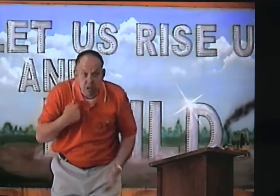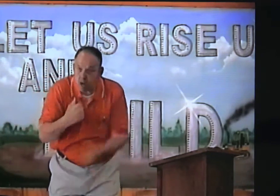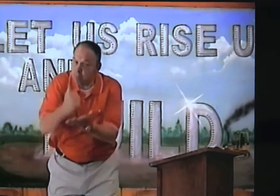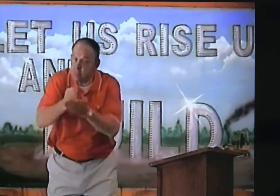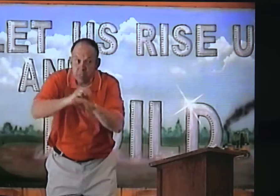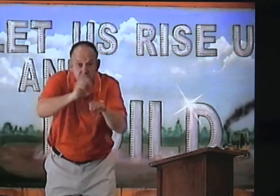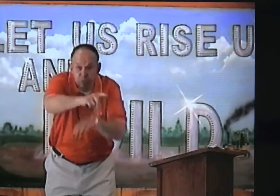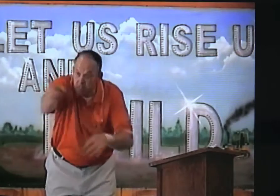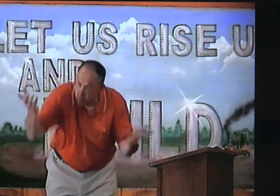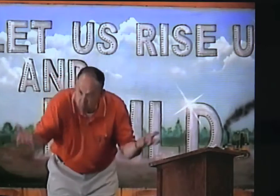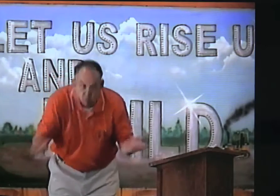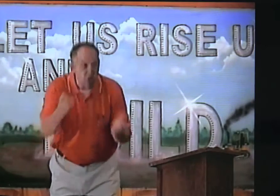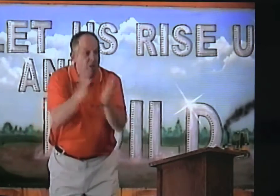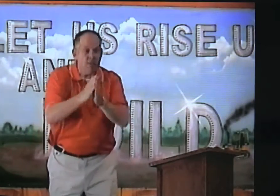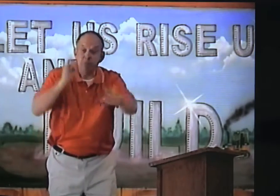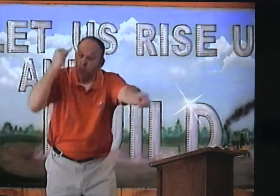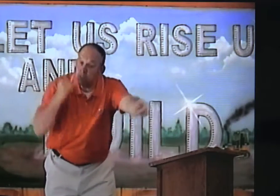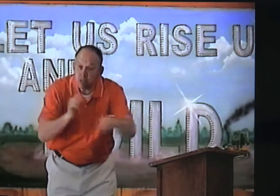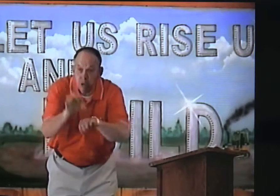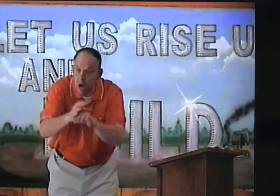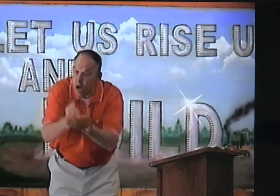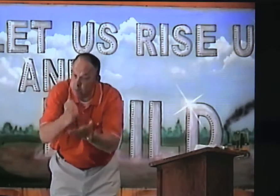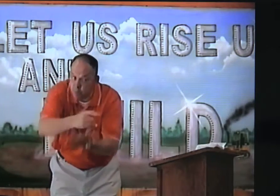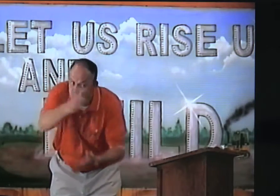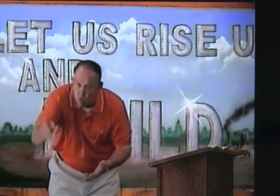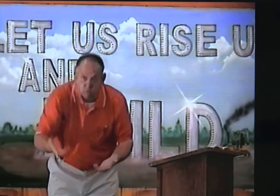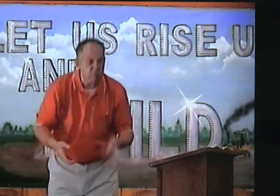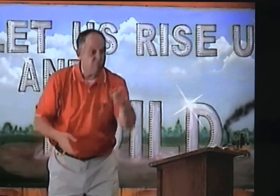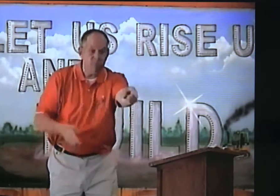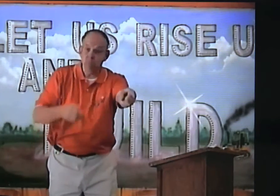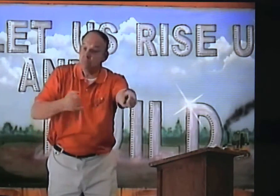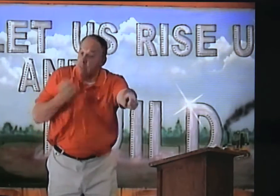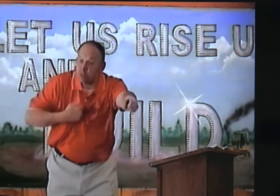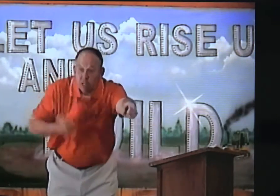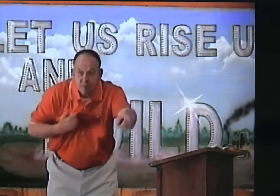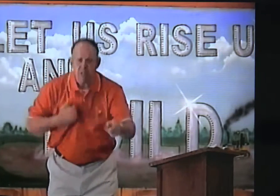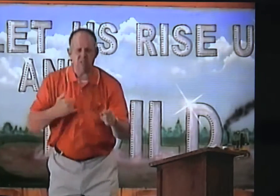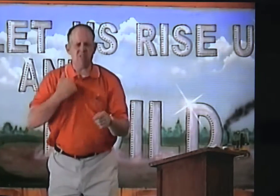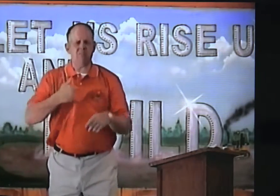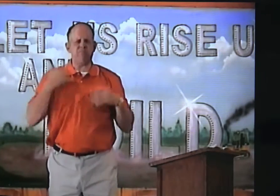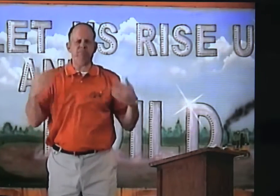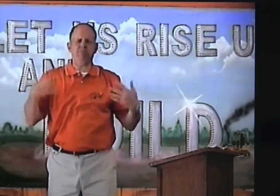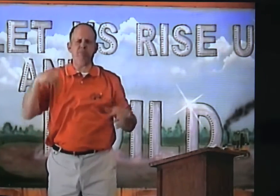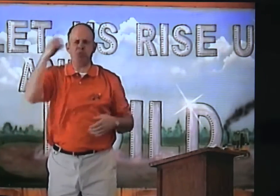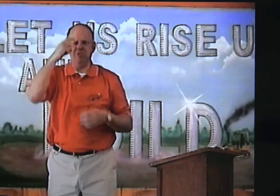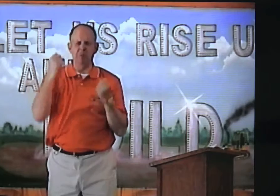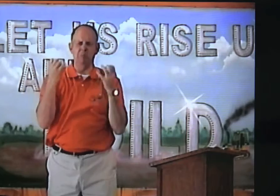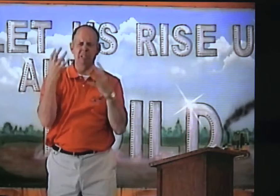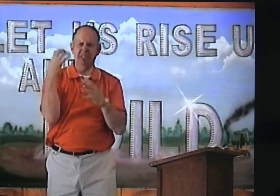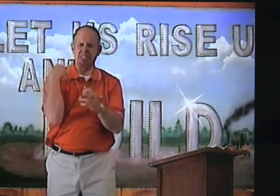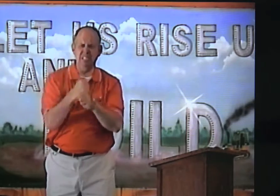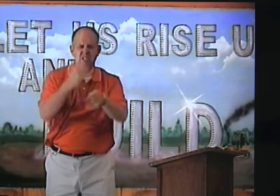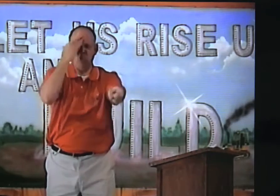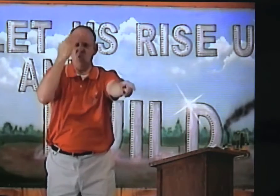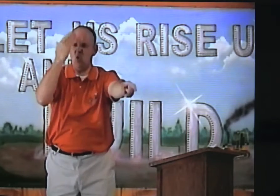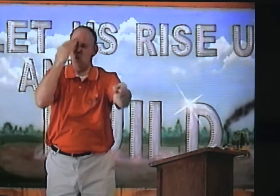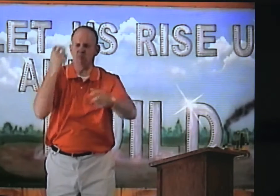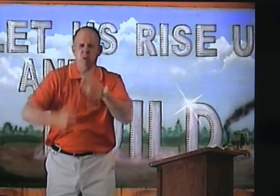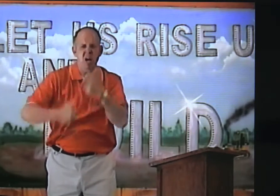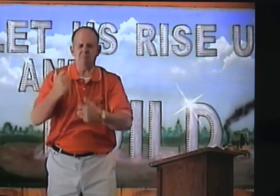You ask me. I'll be happy to help you. You ask Debbie. You ask Miss Jeffries. She has been much with her for